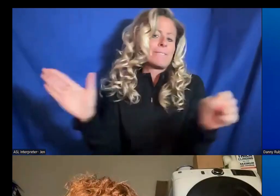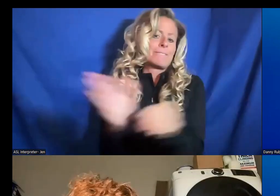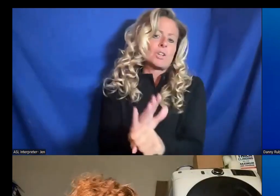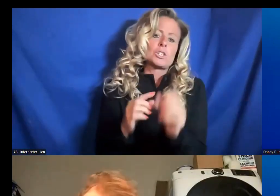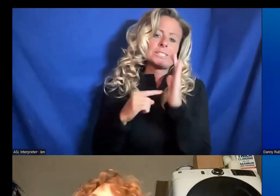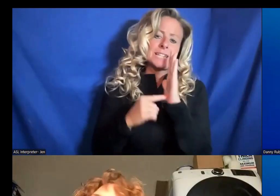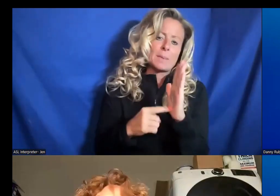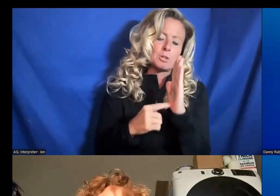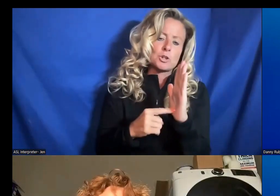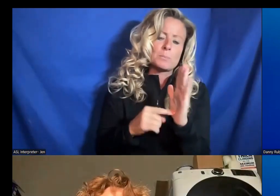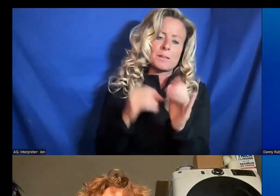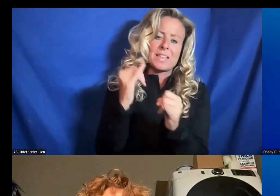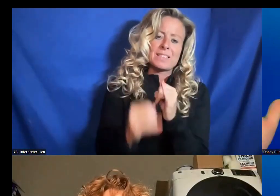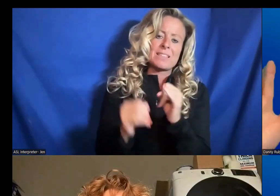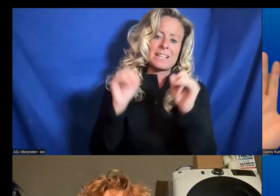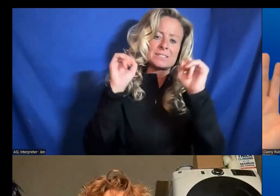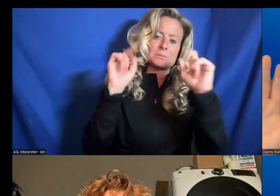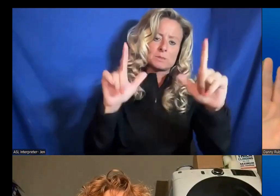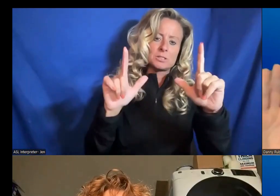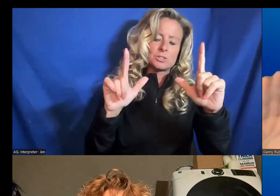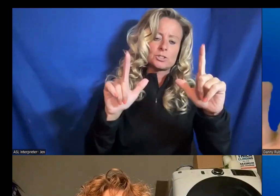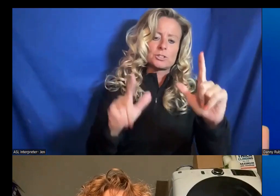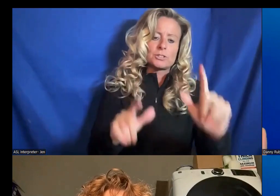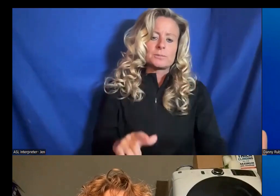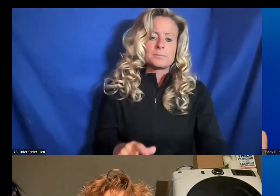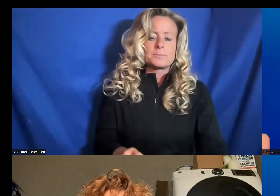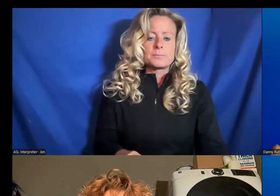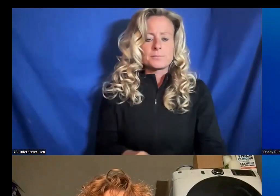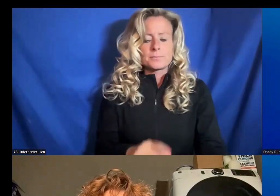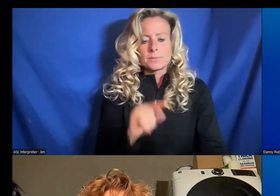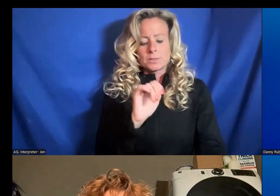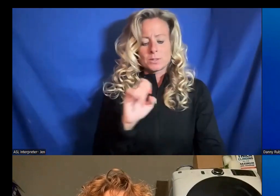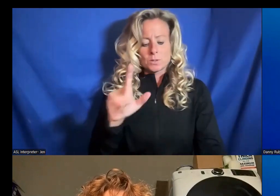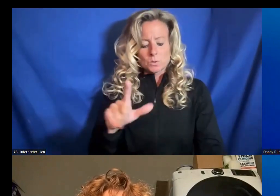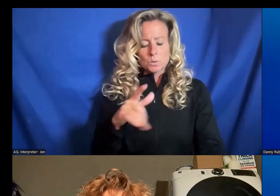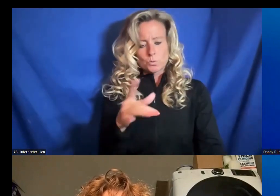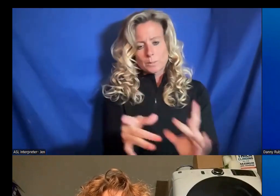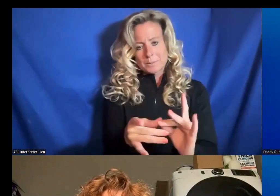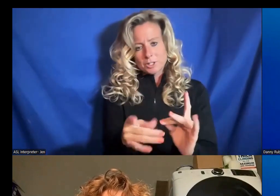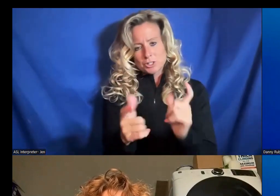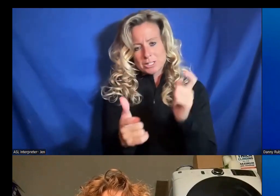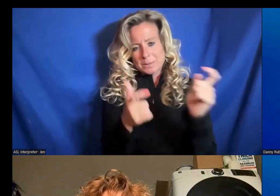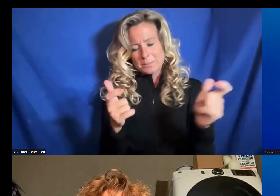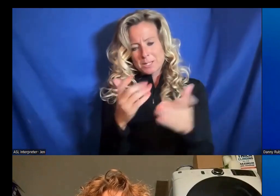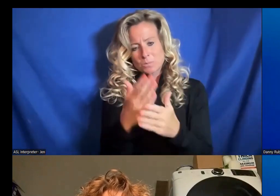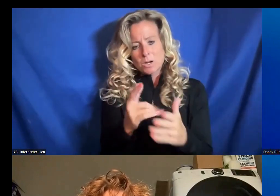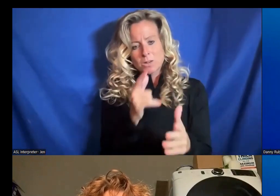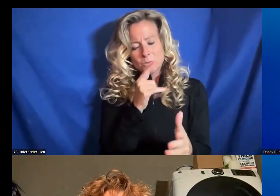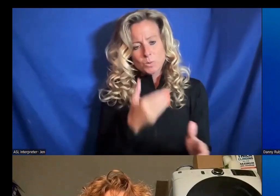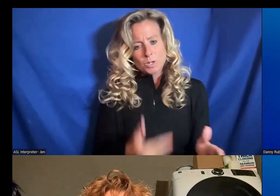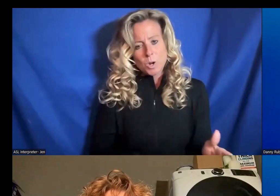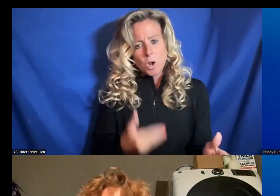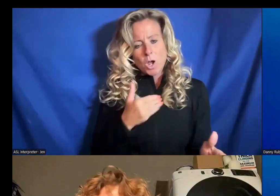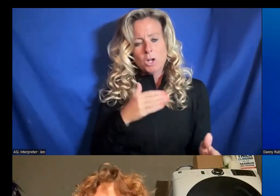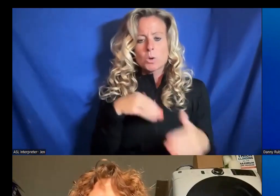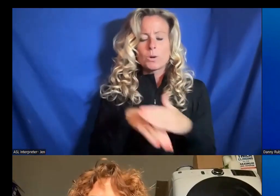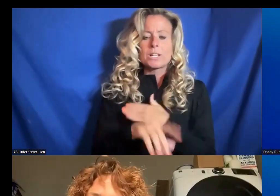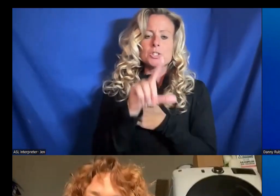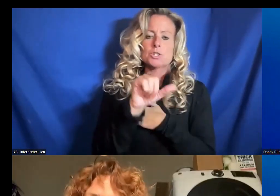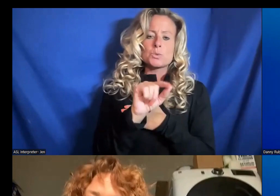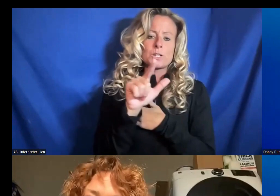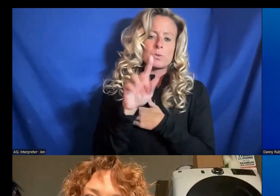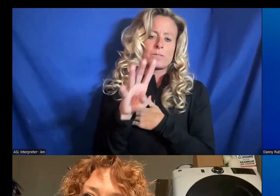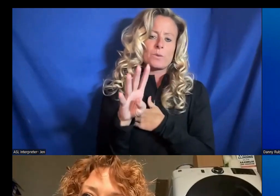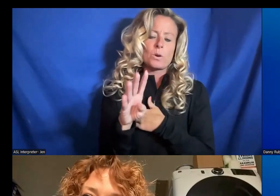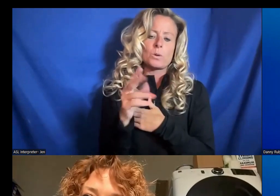demonstration, but just that last shot of this tool that we mentioned, because it's again a big part of who we are moving into 2024, Propel.